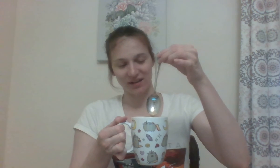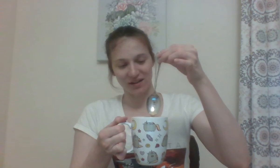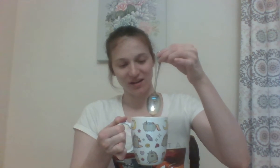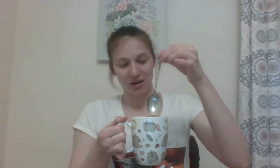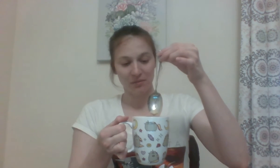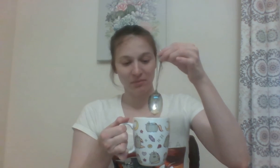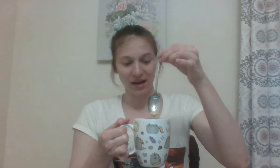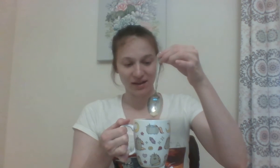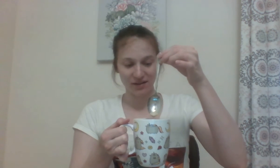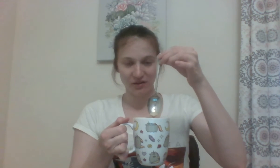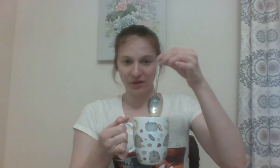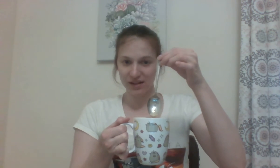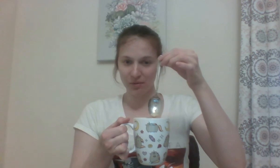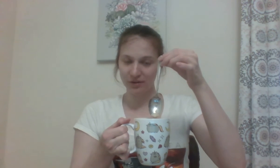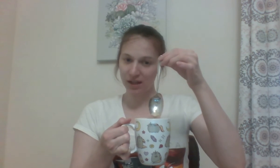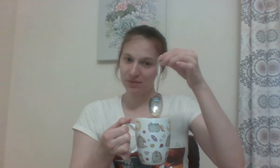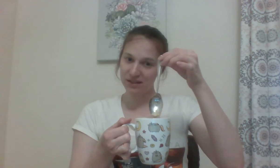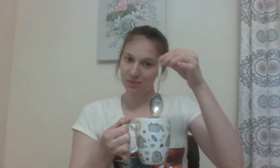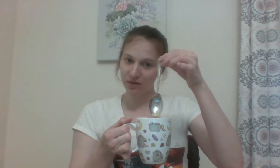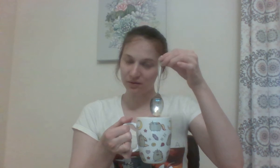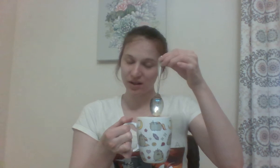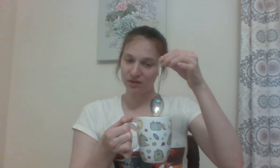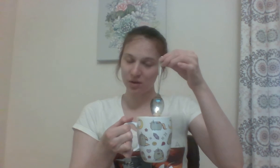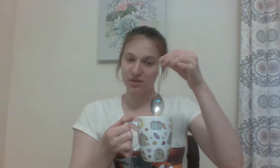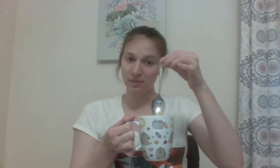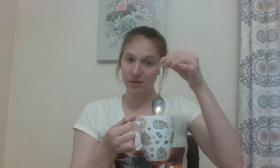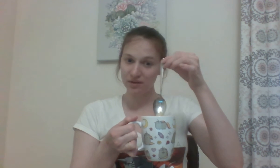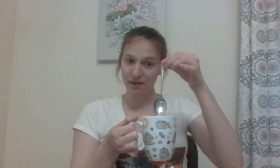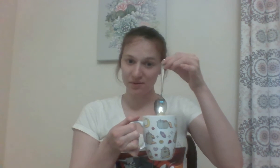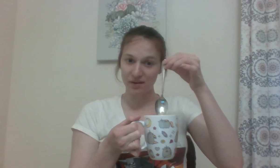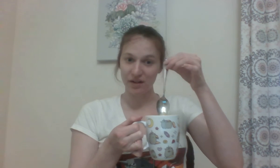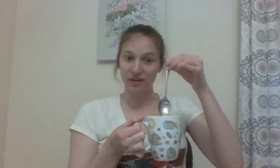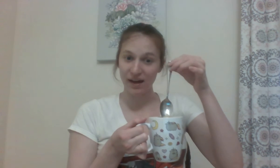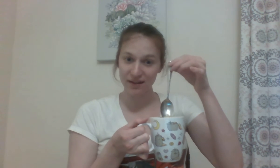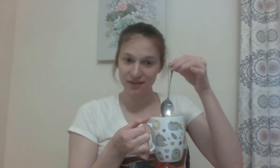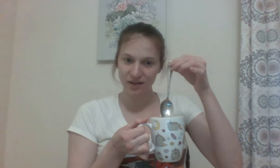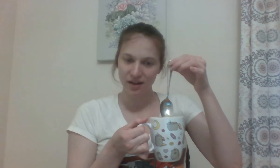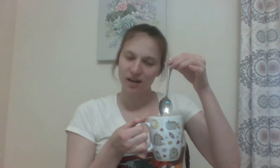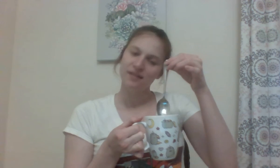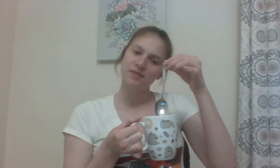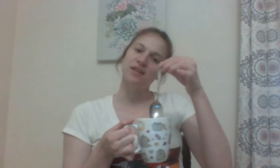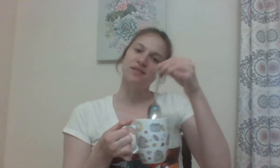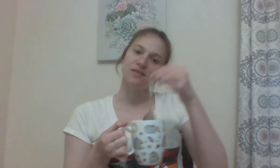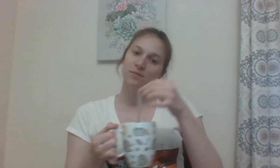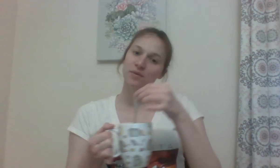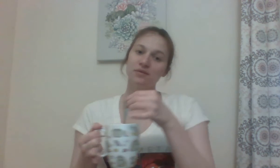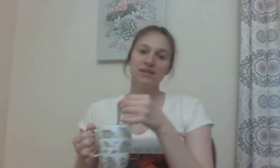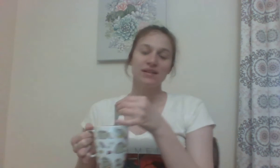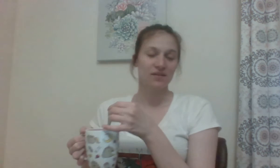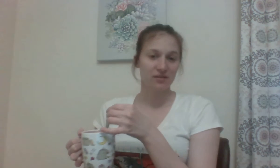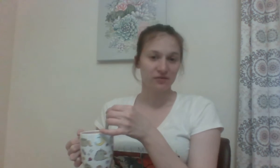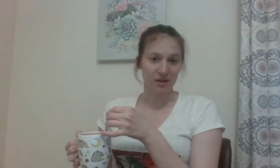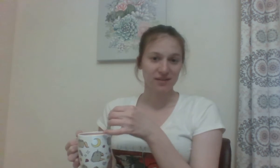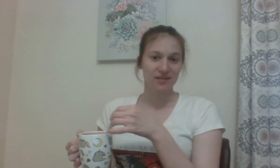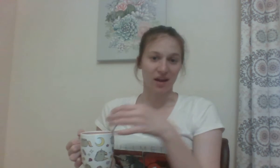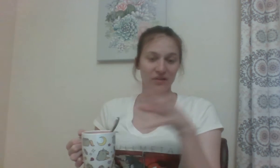it. But the reason I'm holding up a spoon, even though spoon starts with the letter S, is because spoons, knives, and forks together